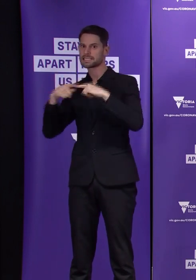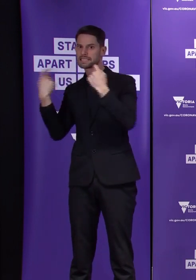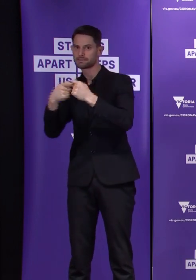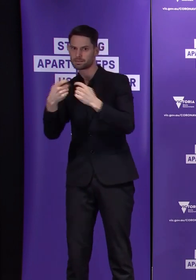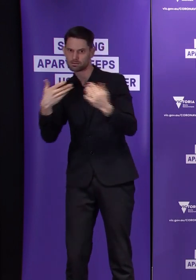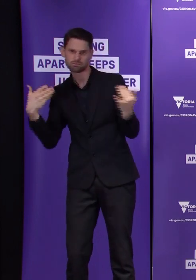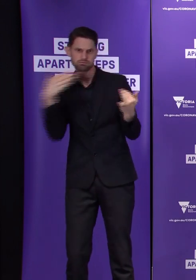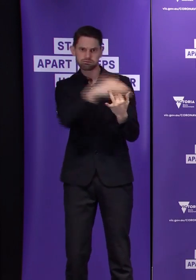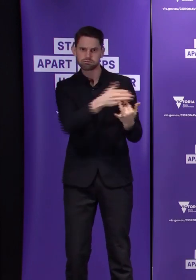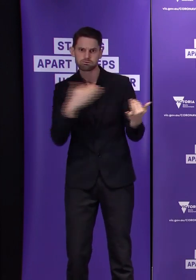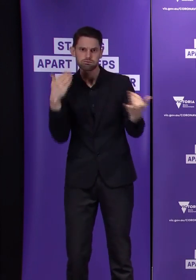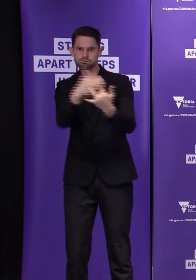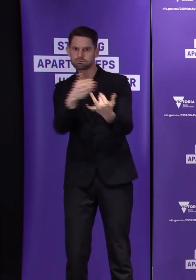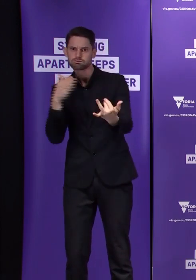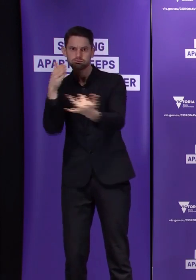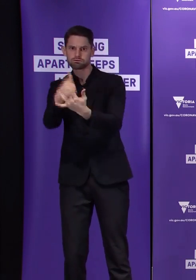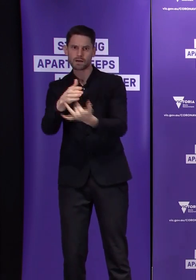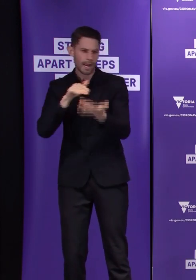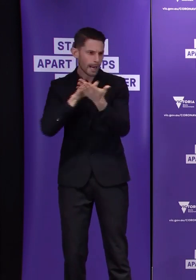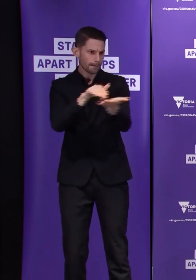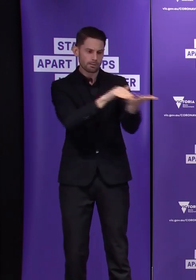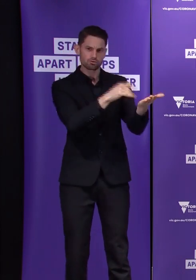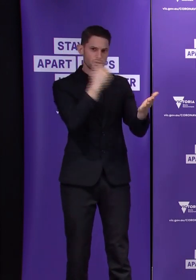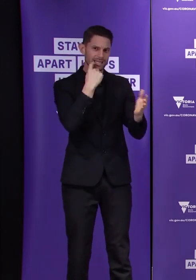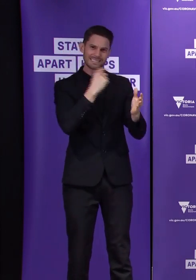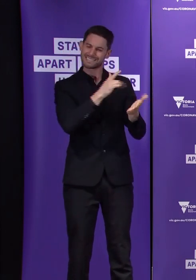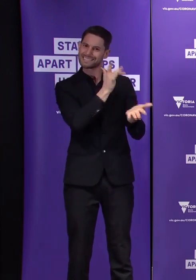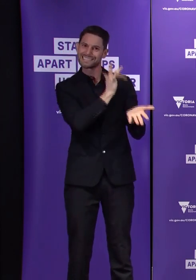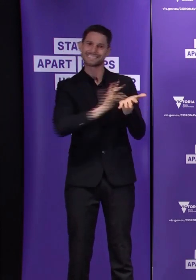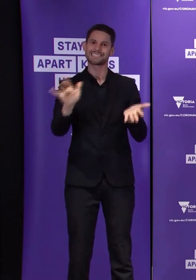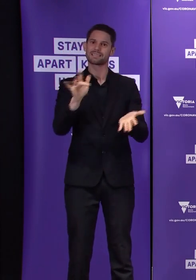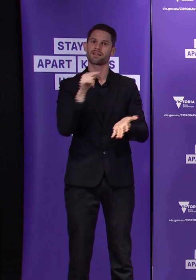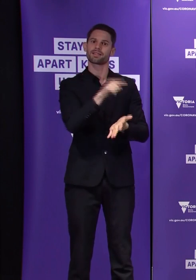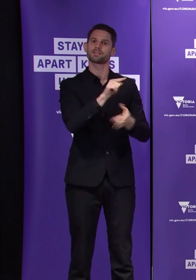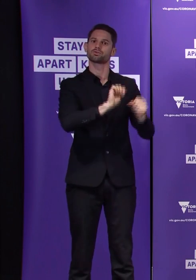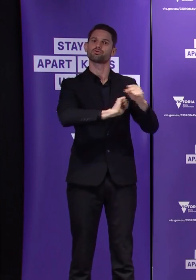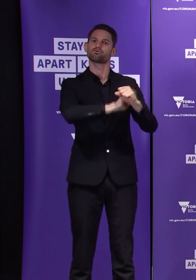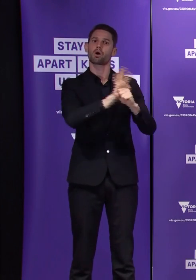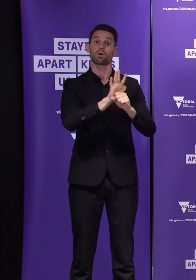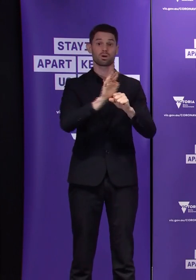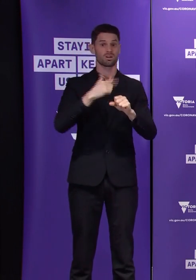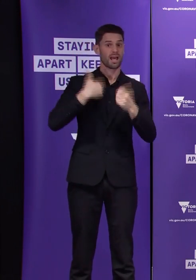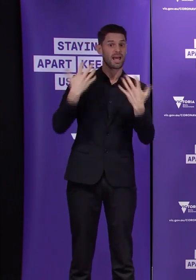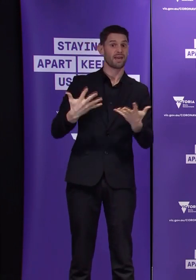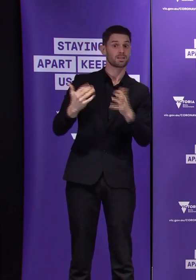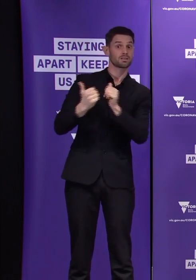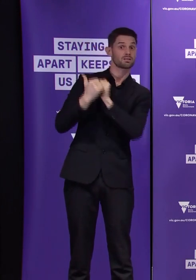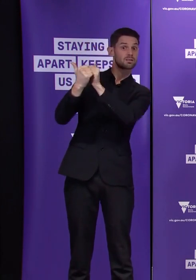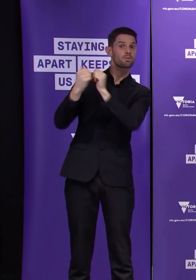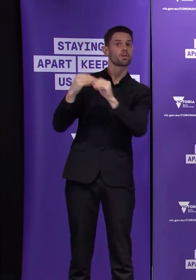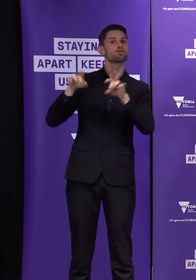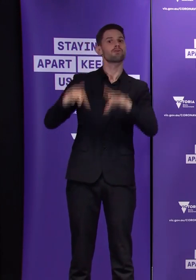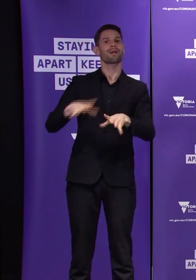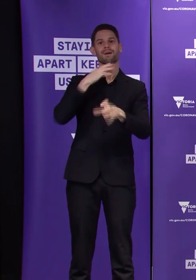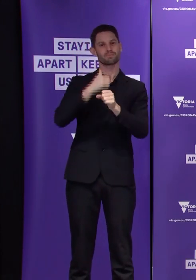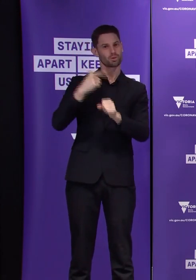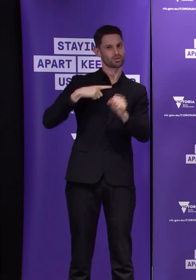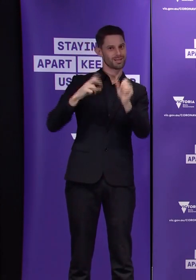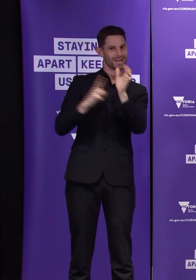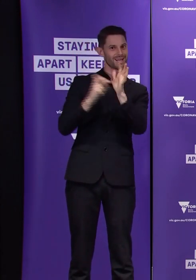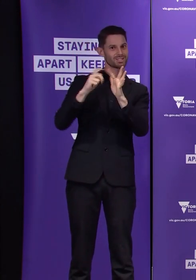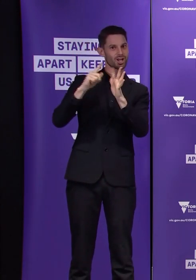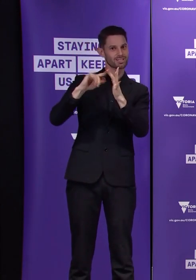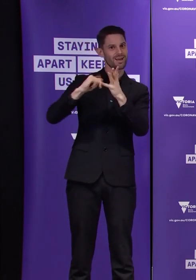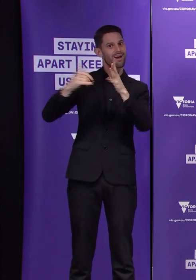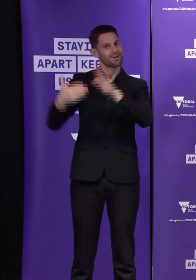well, and we continue to work with the Commonwealth to try and make sure we've got the very best response in place in that sector. It's